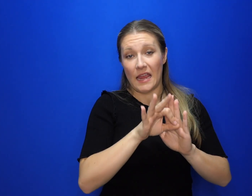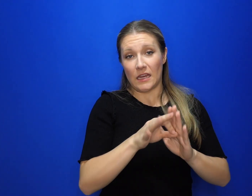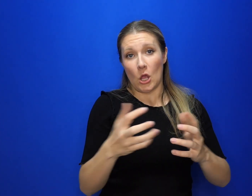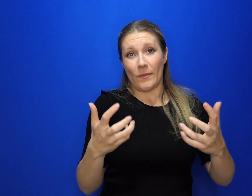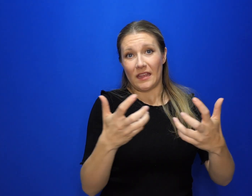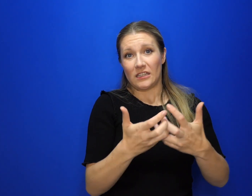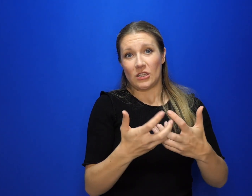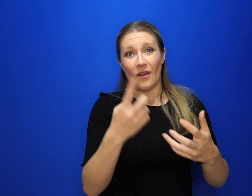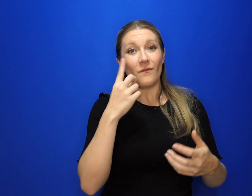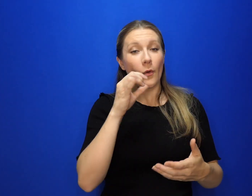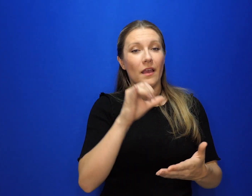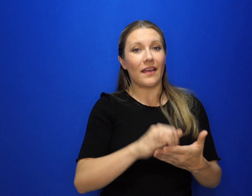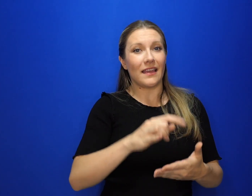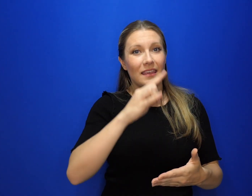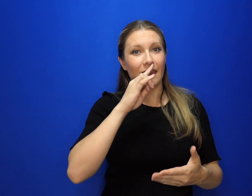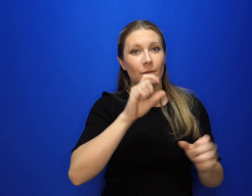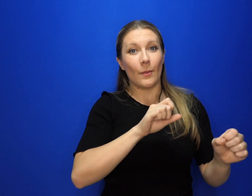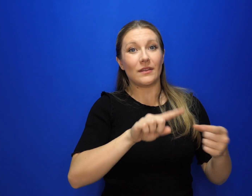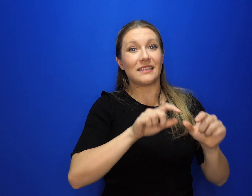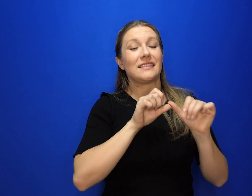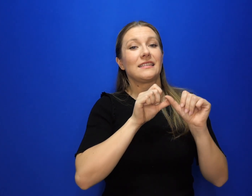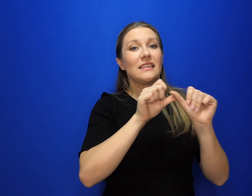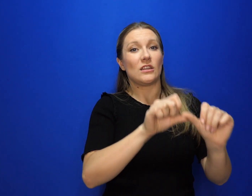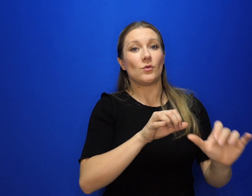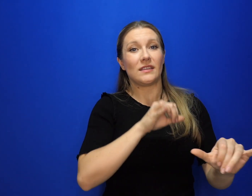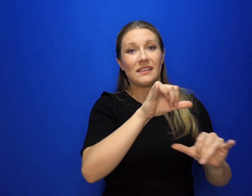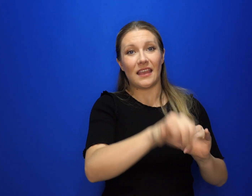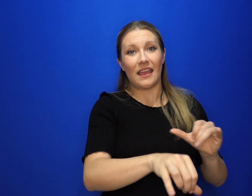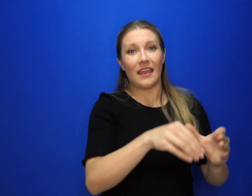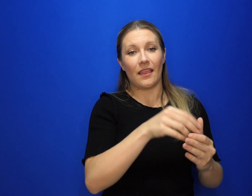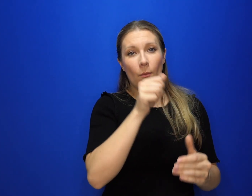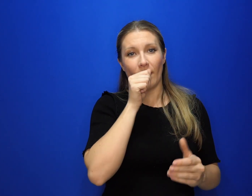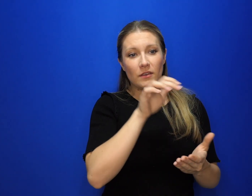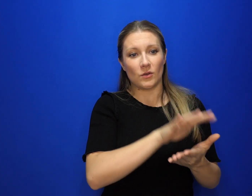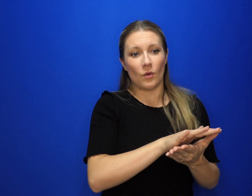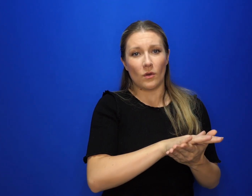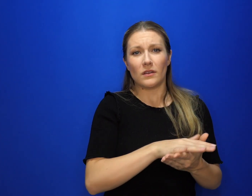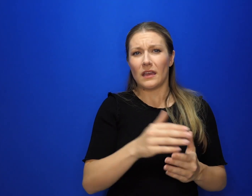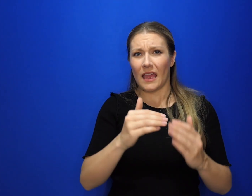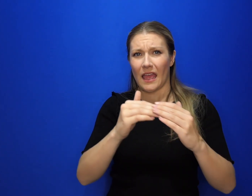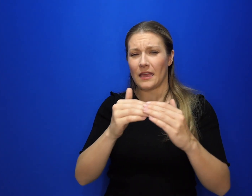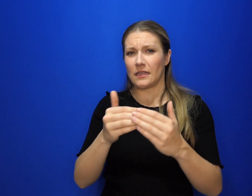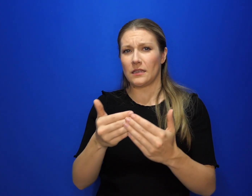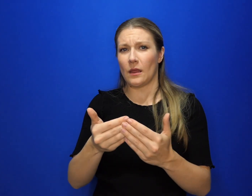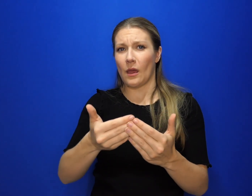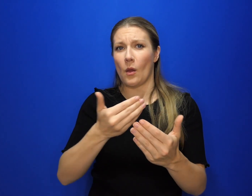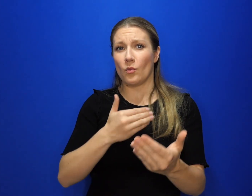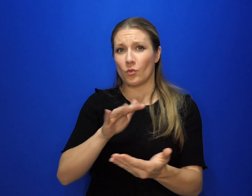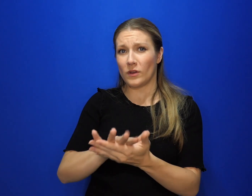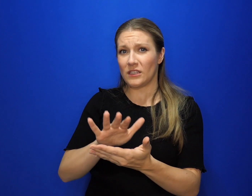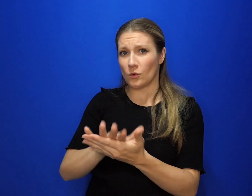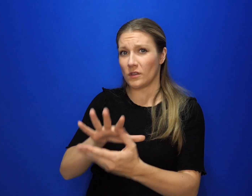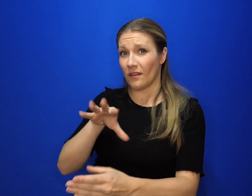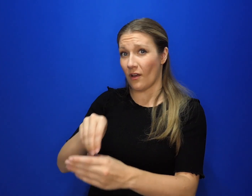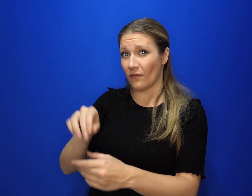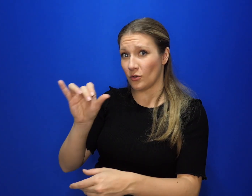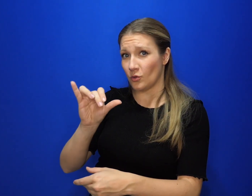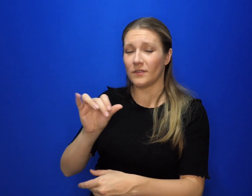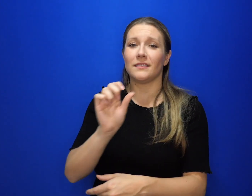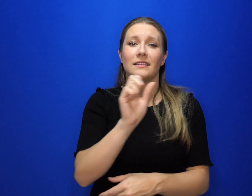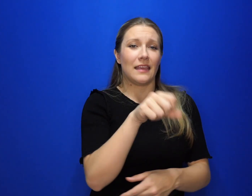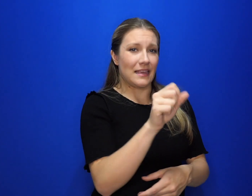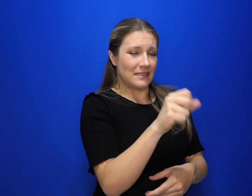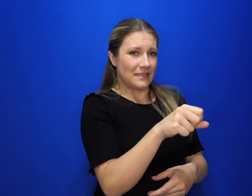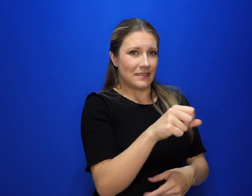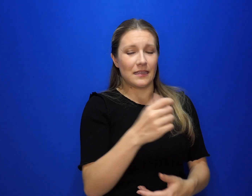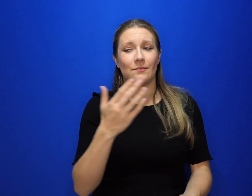stay in that private environment. Right. Also, and preschools fall into that heading too. Yes. Yeah.